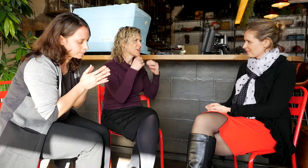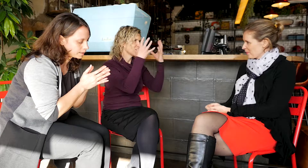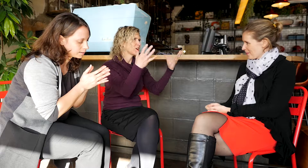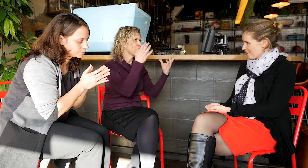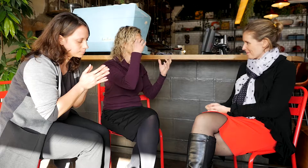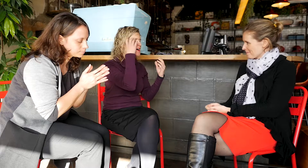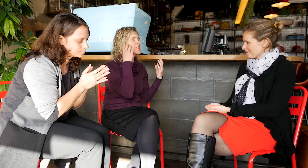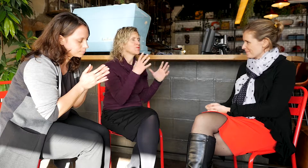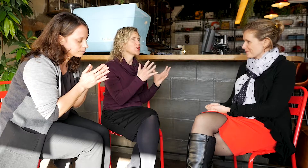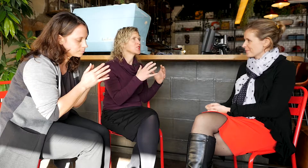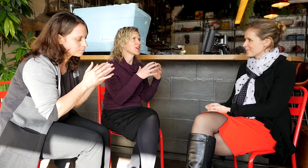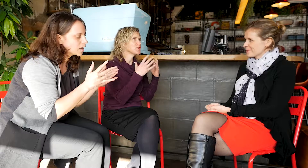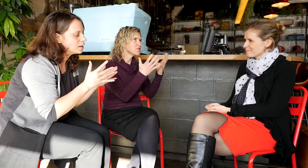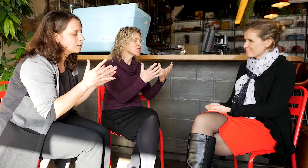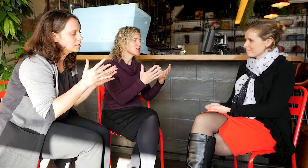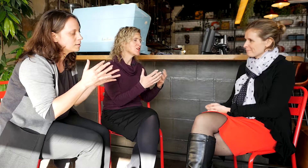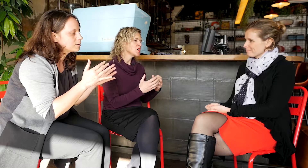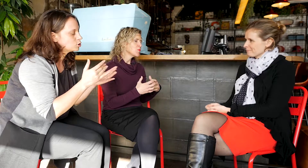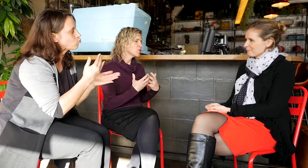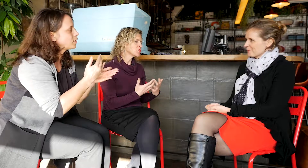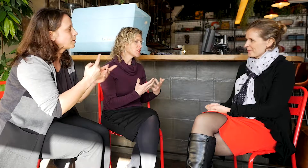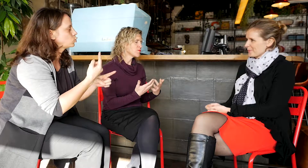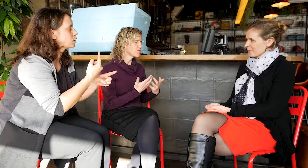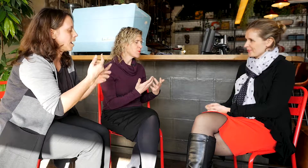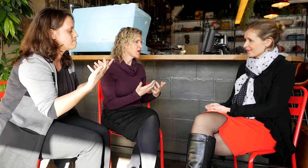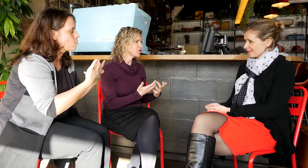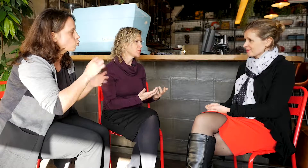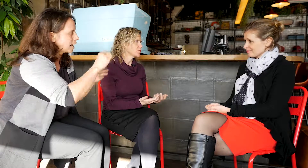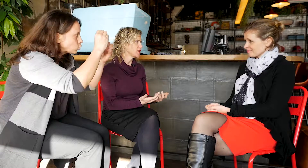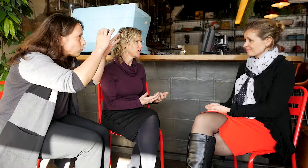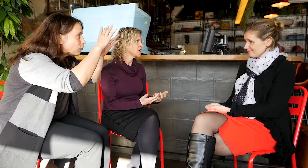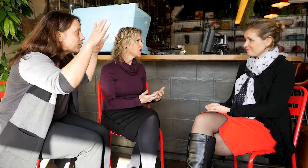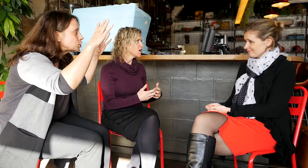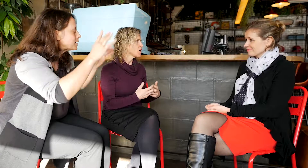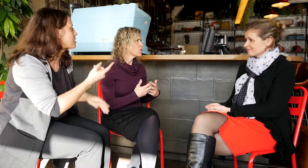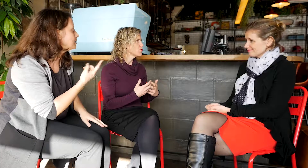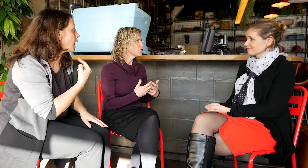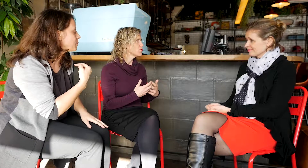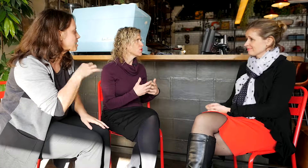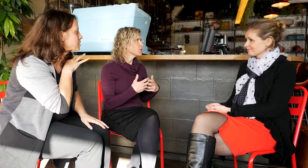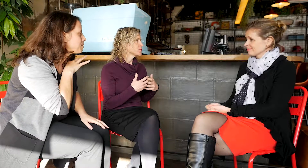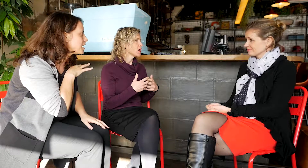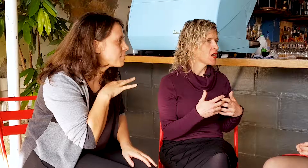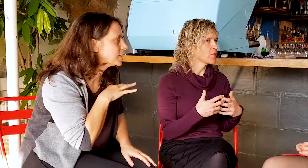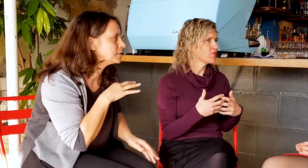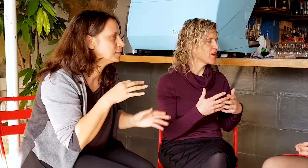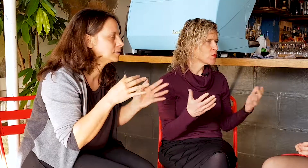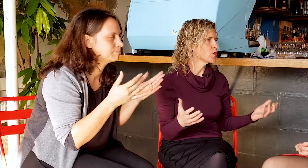organisation and Merge and your vision, but what do you think the benefit would be for if everyone